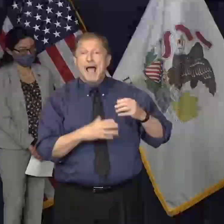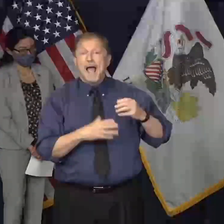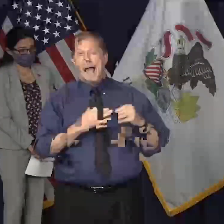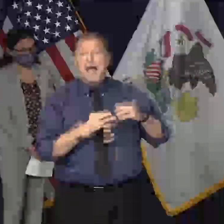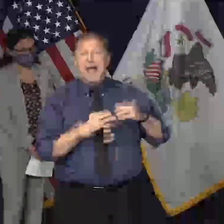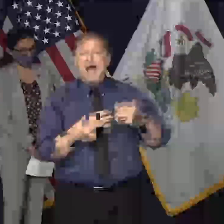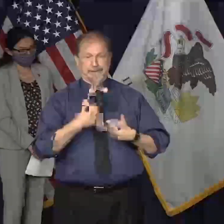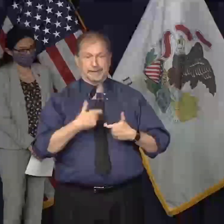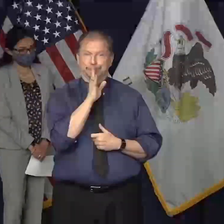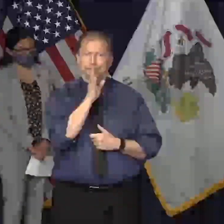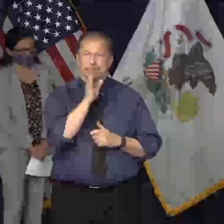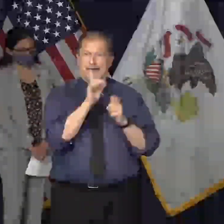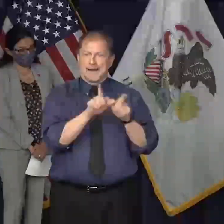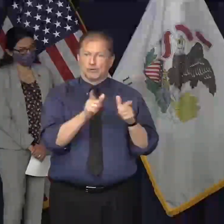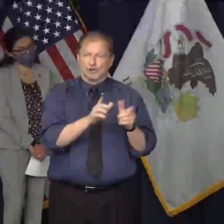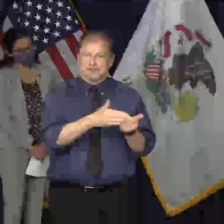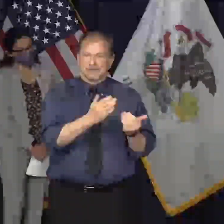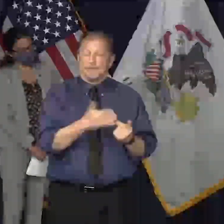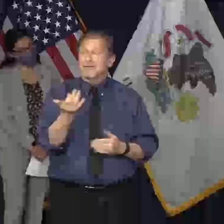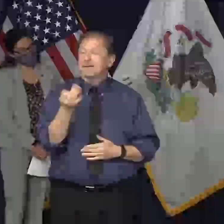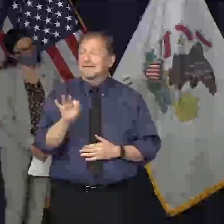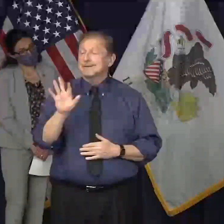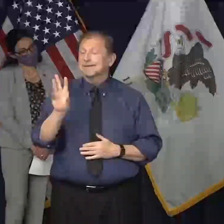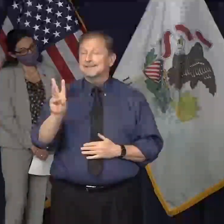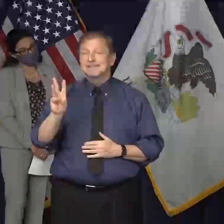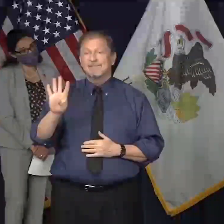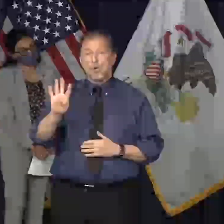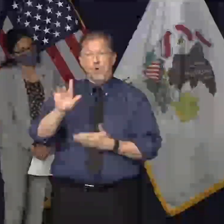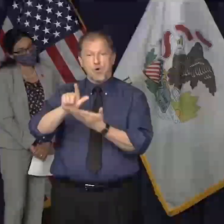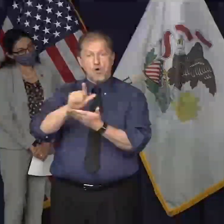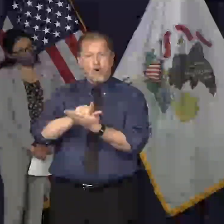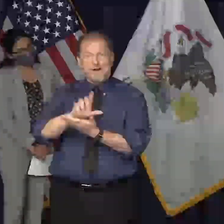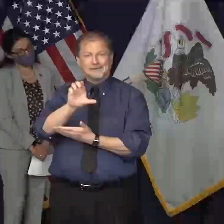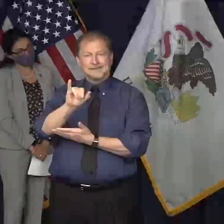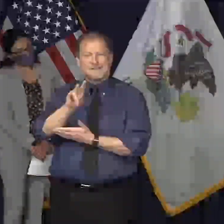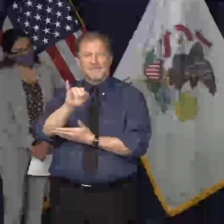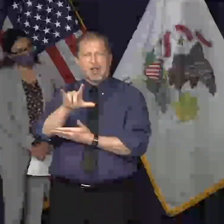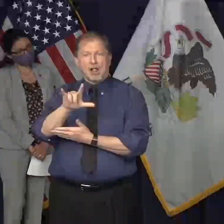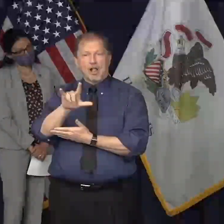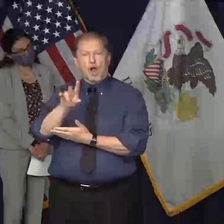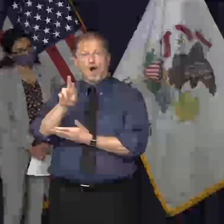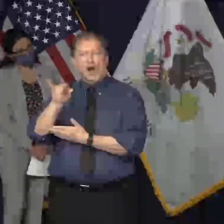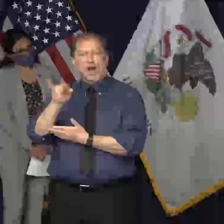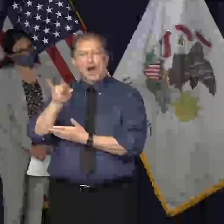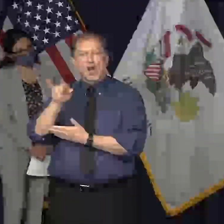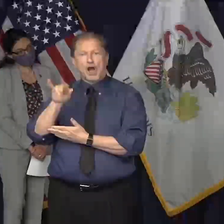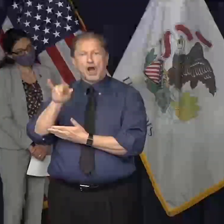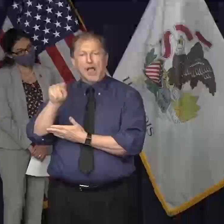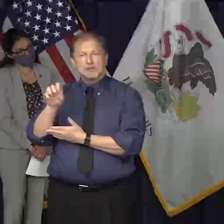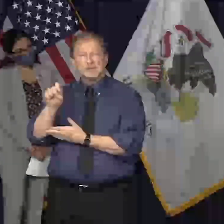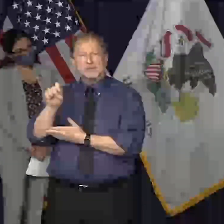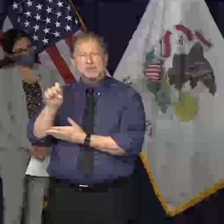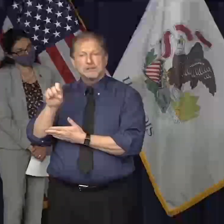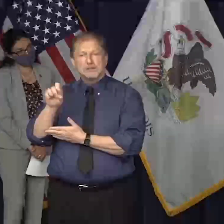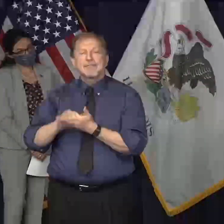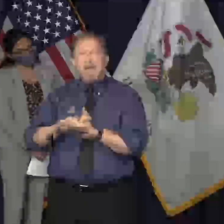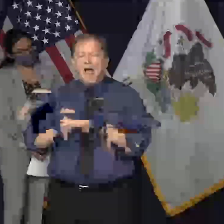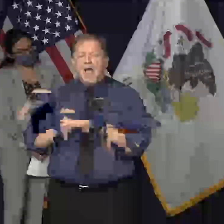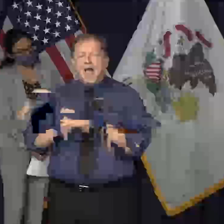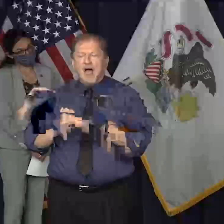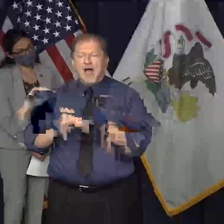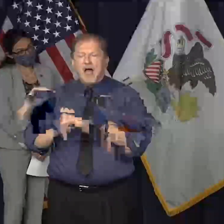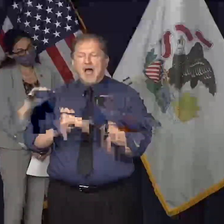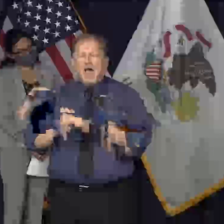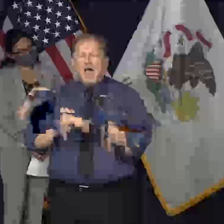the 1964 Civil Rights Act, all U.S. hospitals receiving federal funds are required to provide language